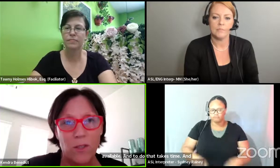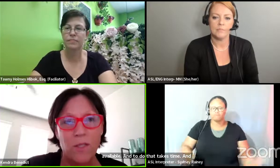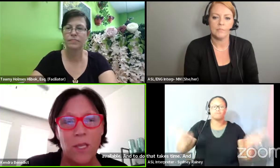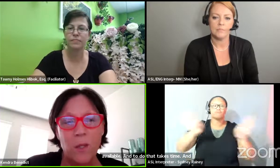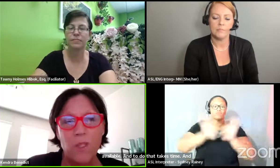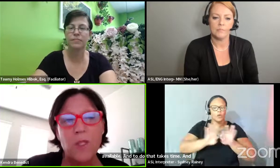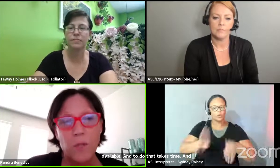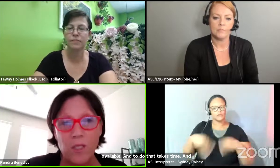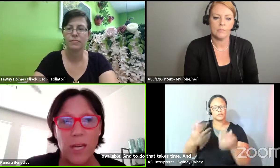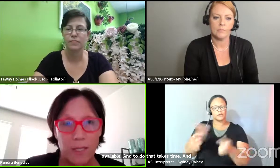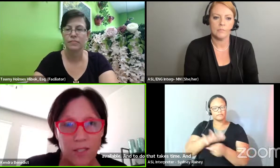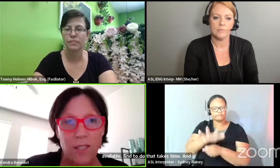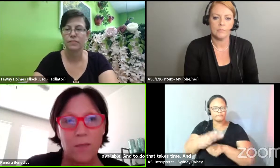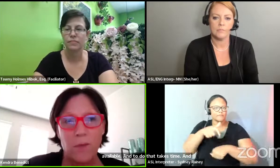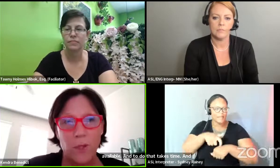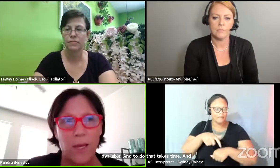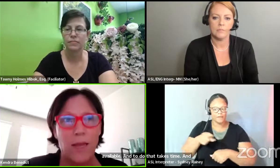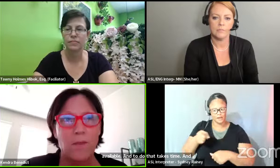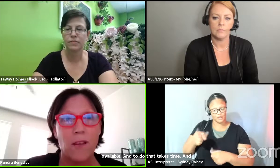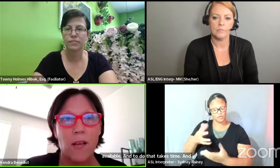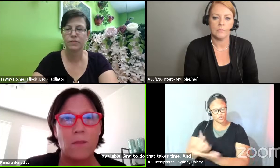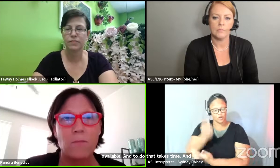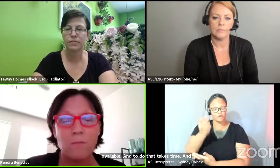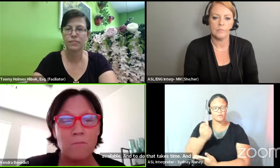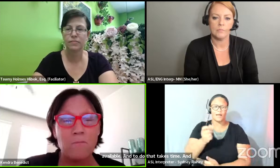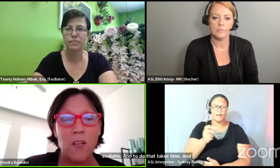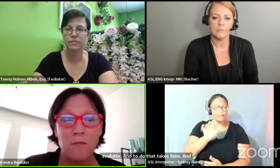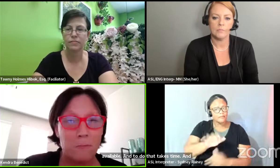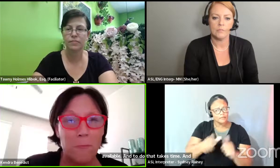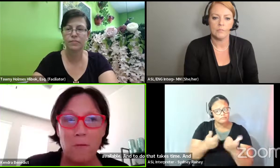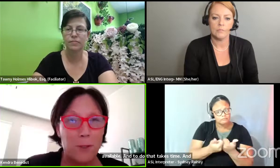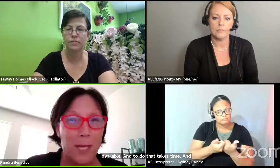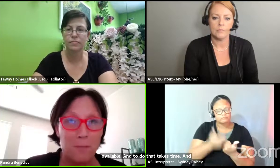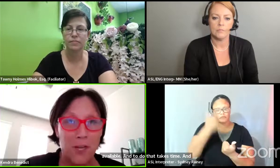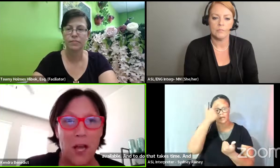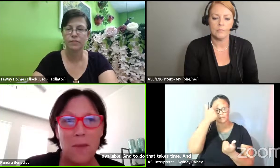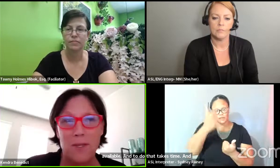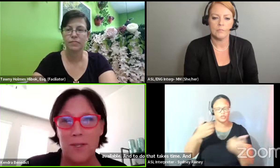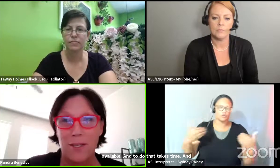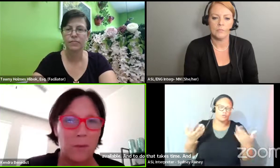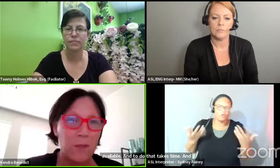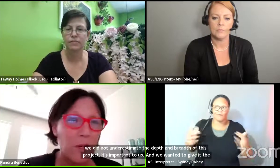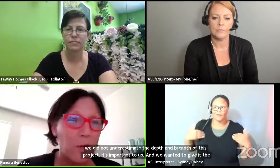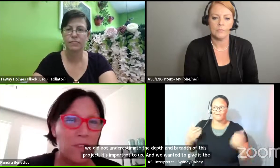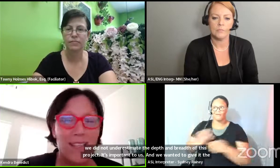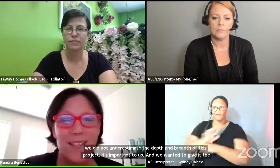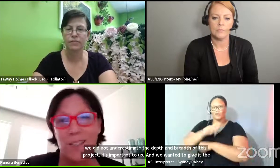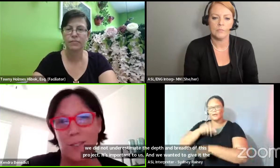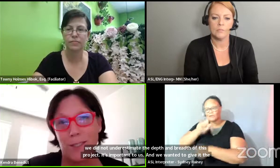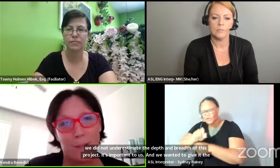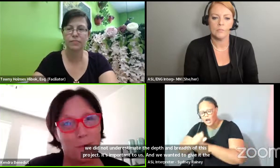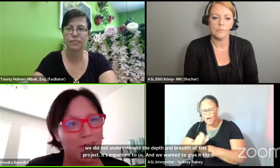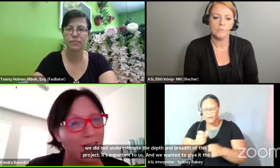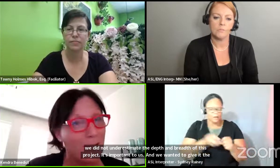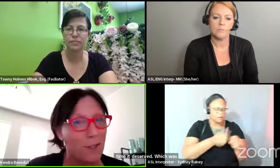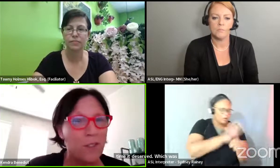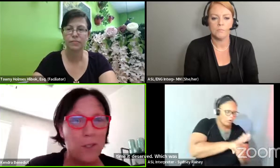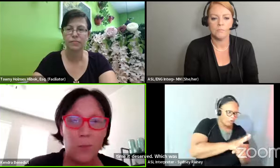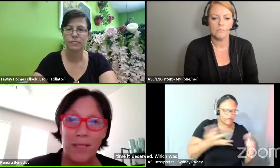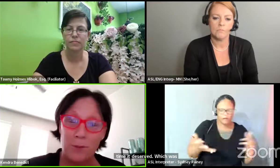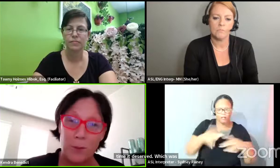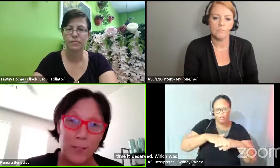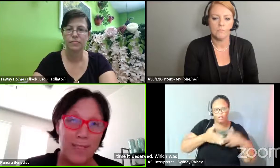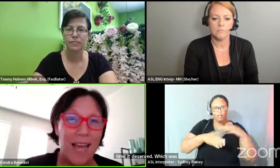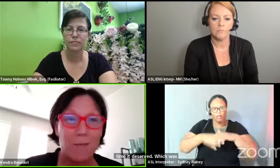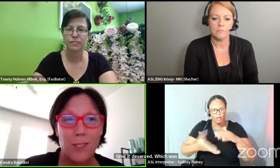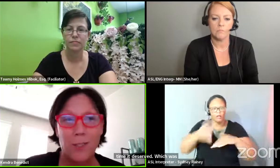it deserved, which was challenging when you have a full-time job and you're dealing with COVID and you're dealing with,